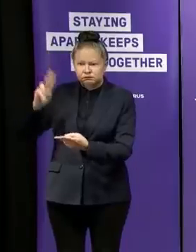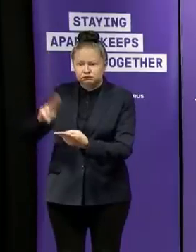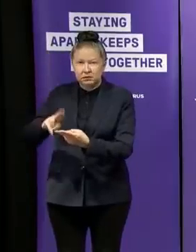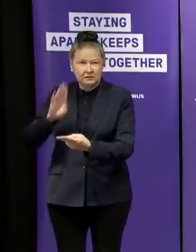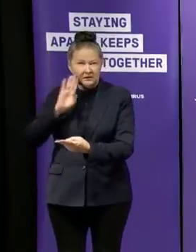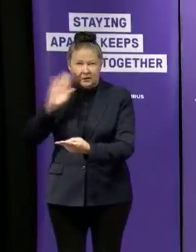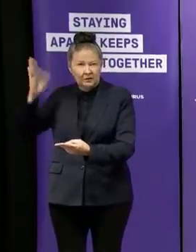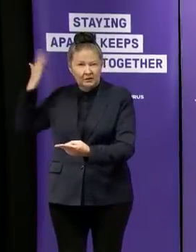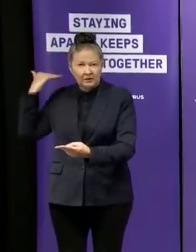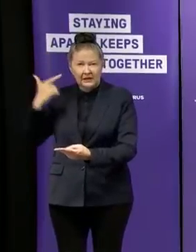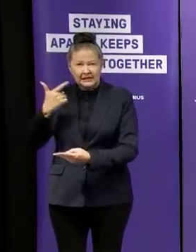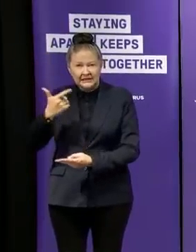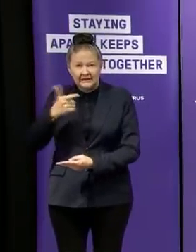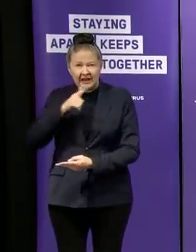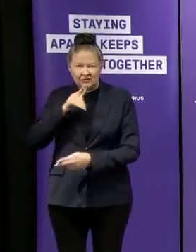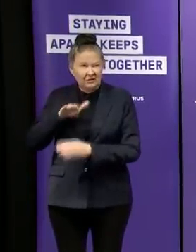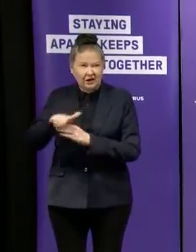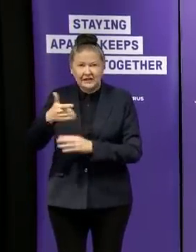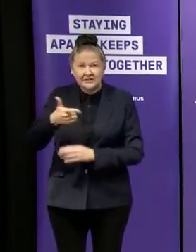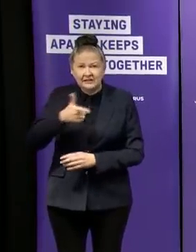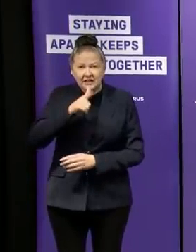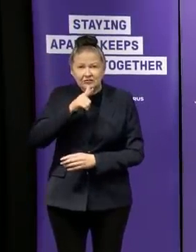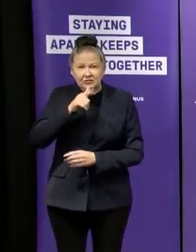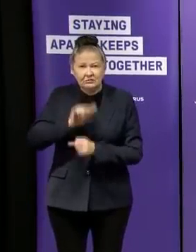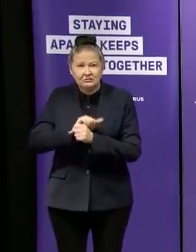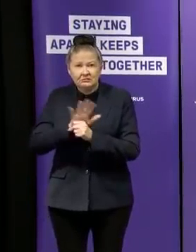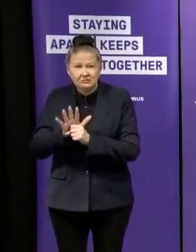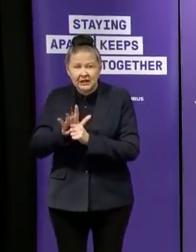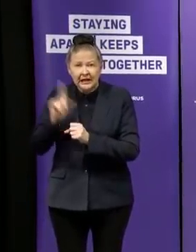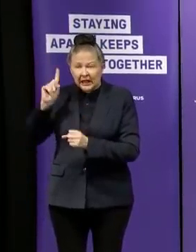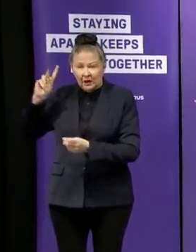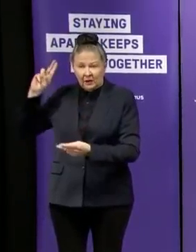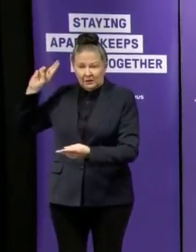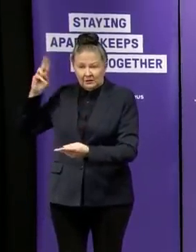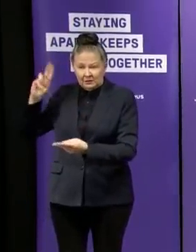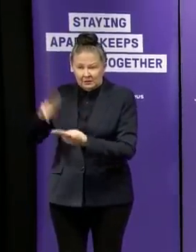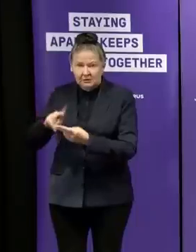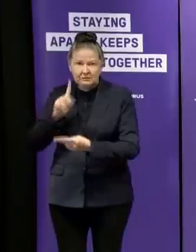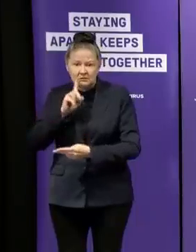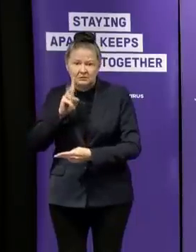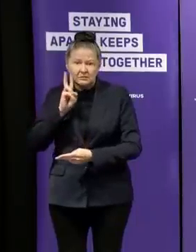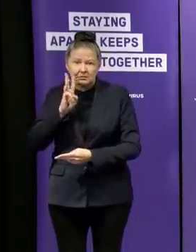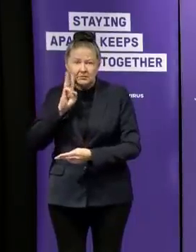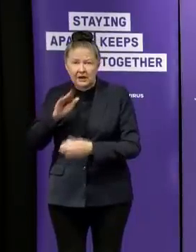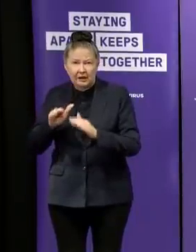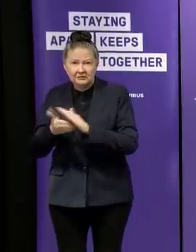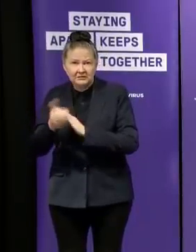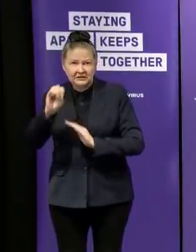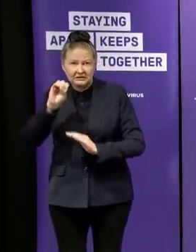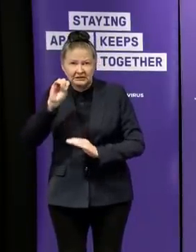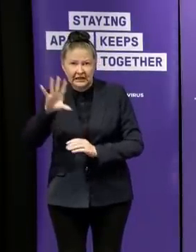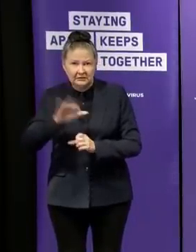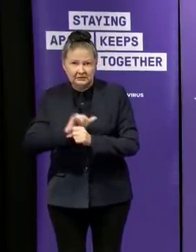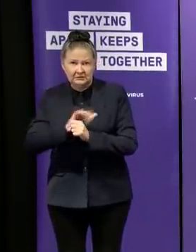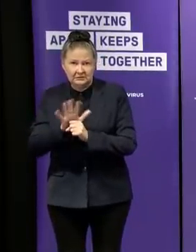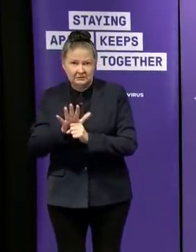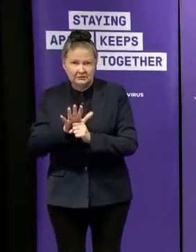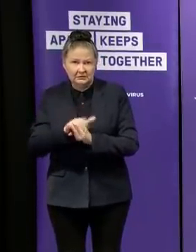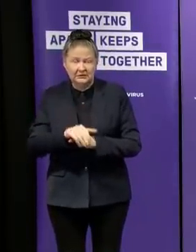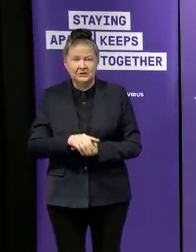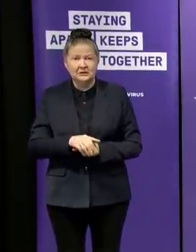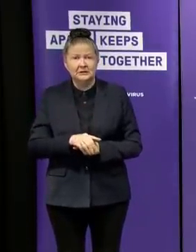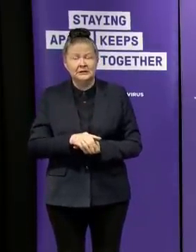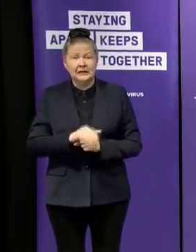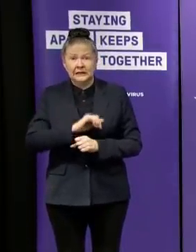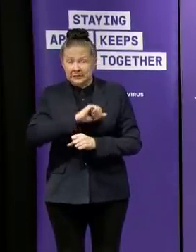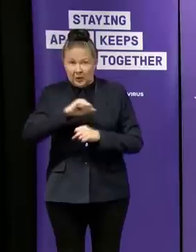over 700 now down for consecutive days to single figures. These extraordinary efforts mean, as the Premier has